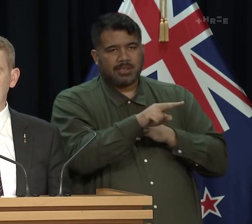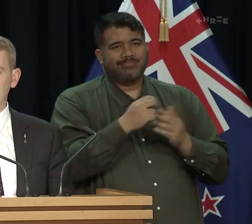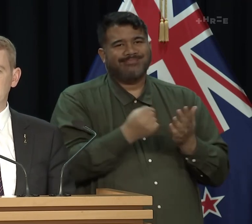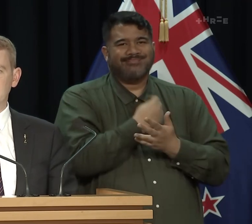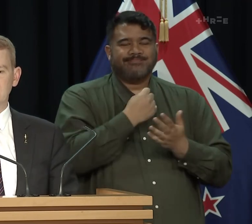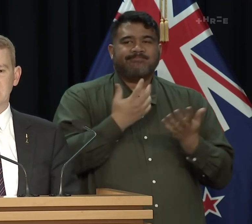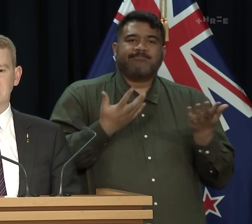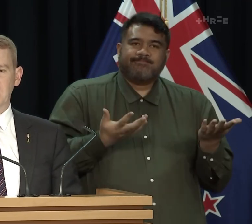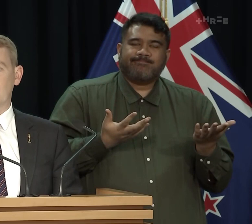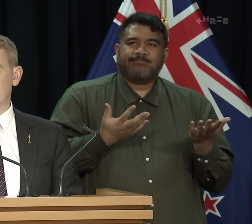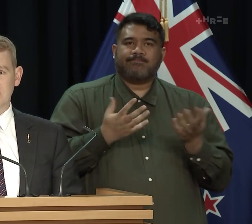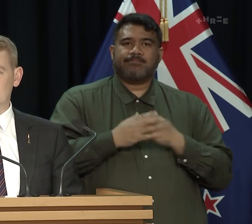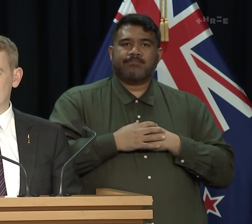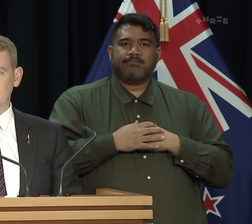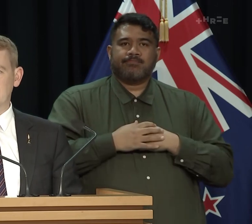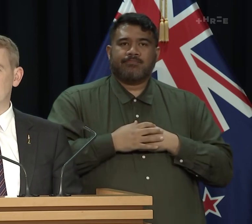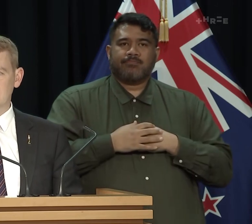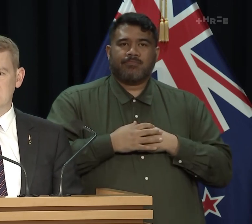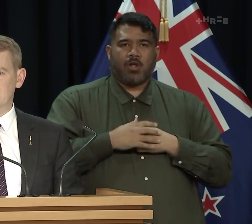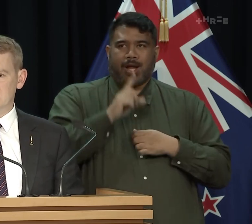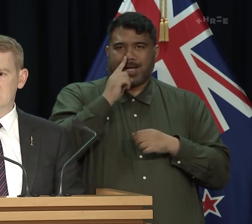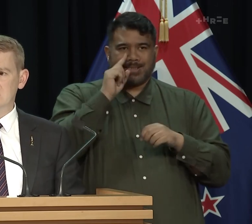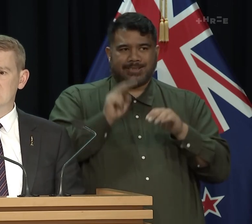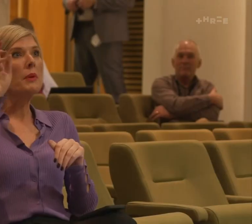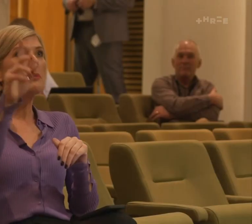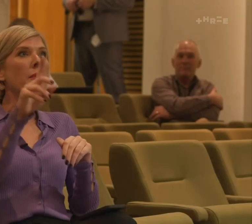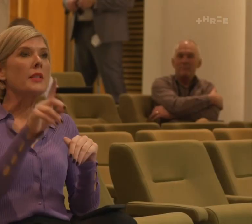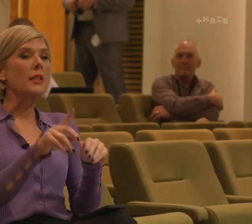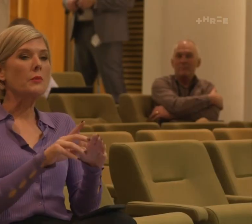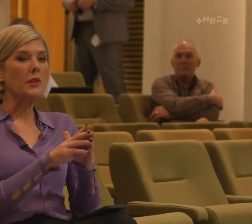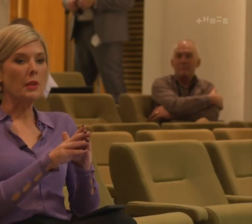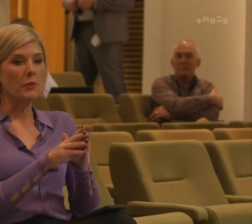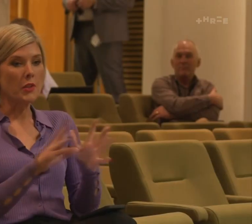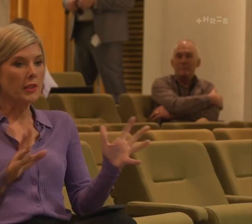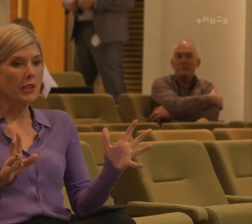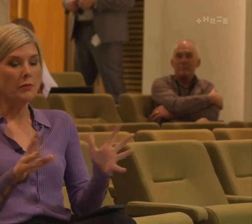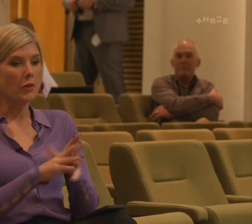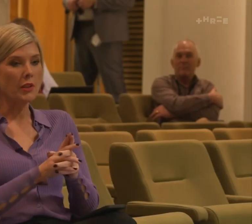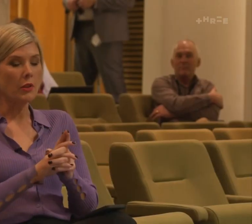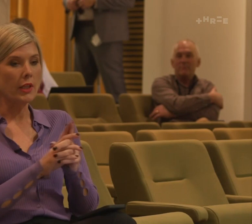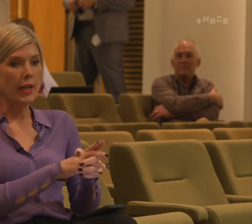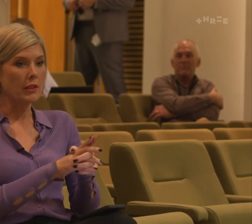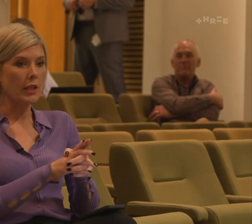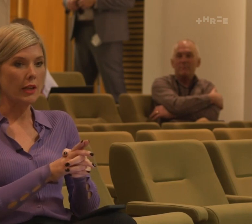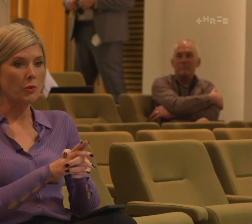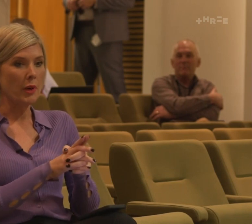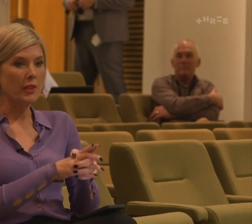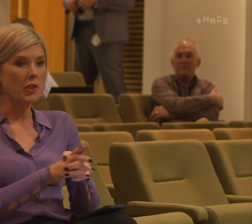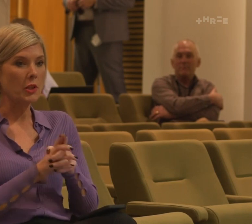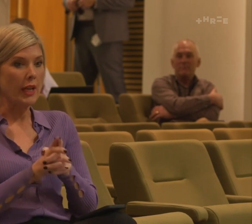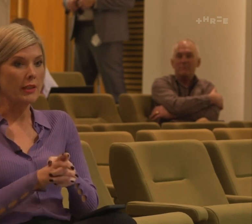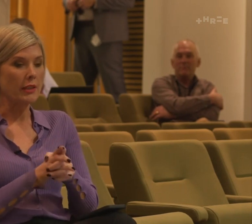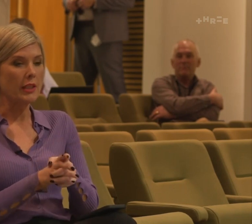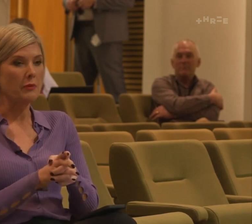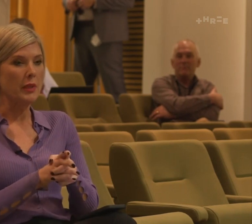might have been able to do. I don't have a crystal ball any more than anyone else does. But Prime Minister, some New Zealanders, voters, looking at your Prime